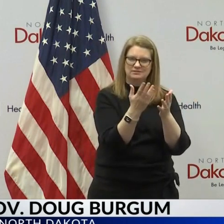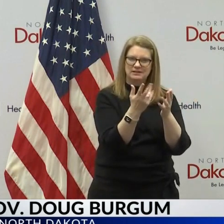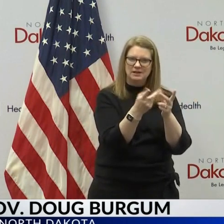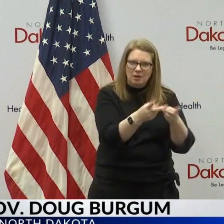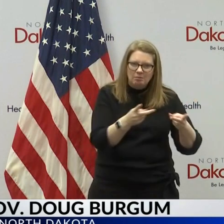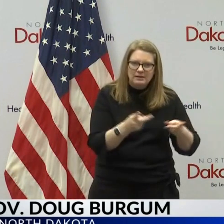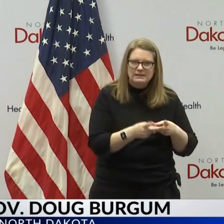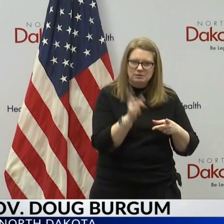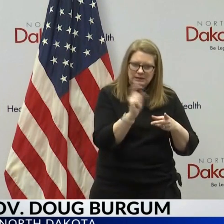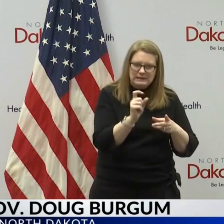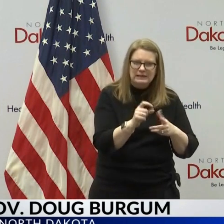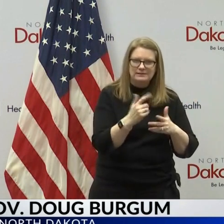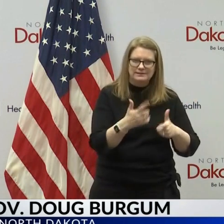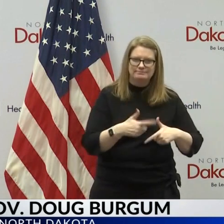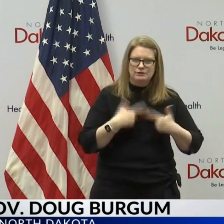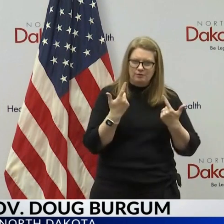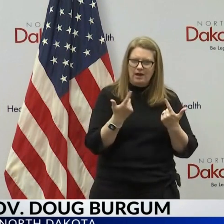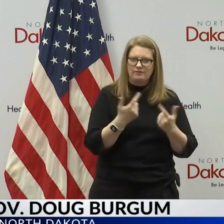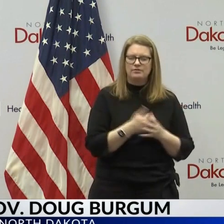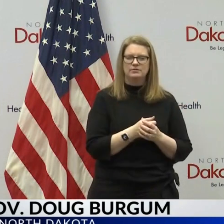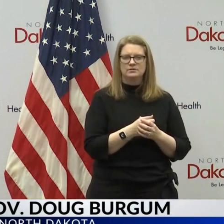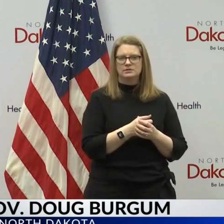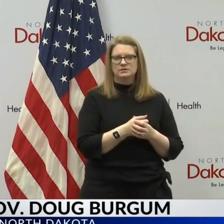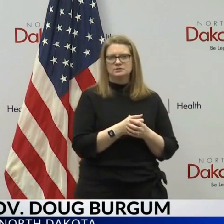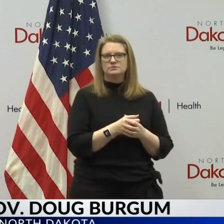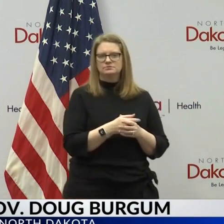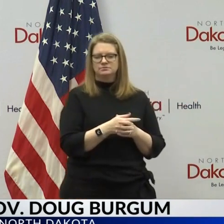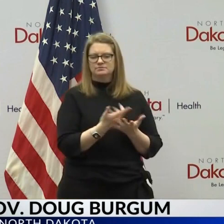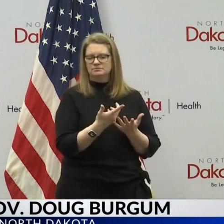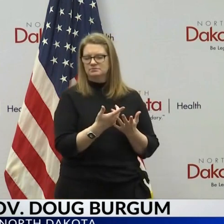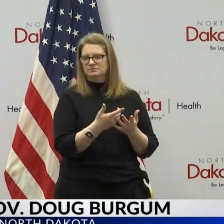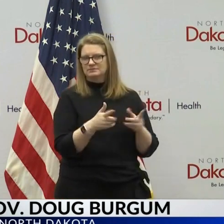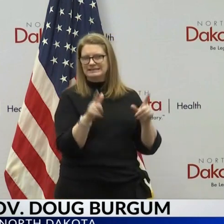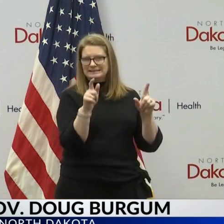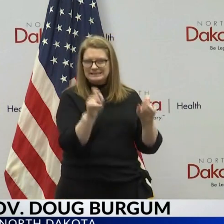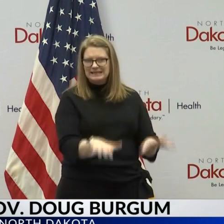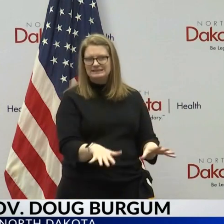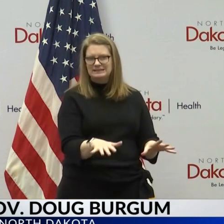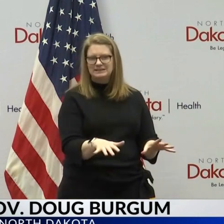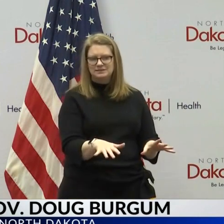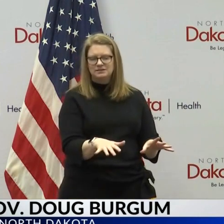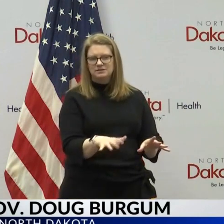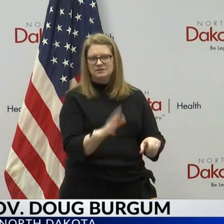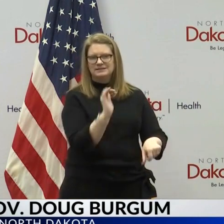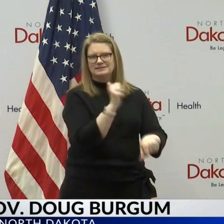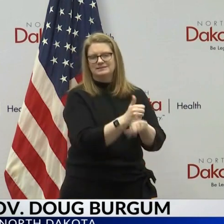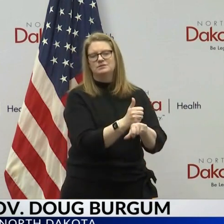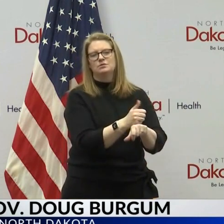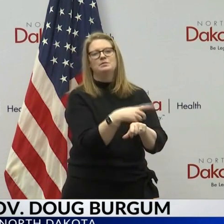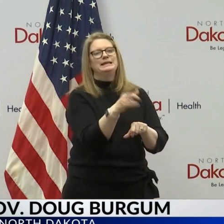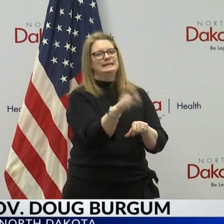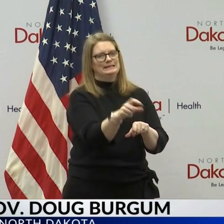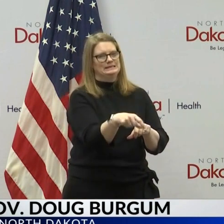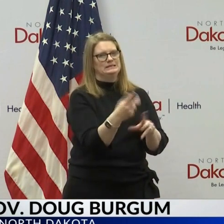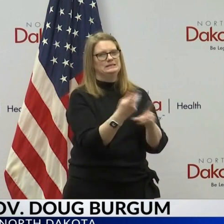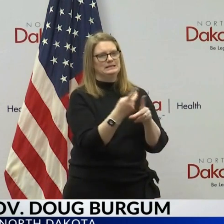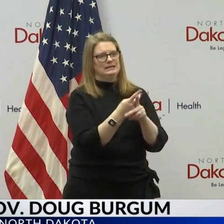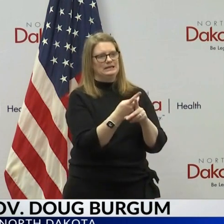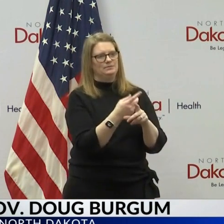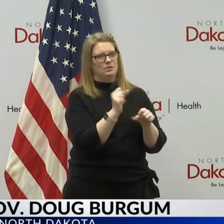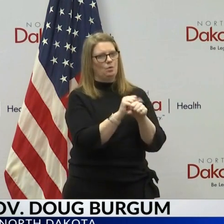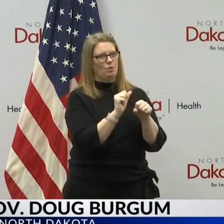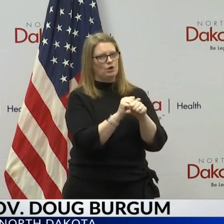we'll see it first, where testing is going to be a necessary part of keeping that workforce